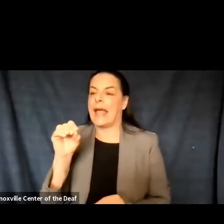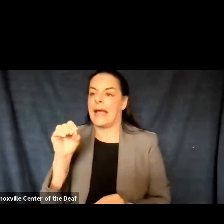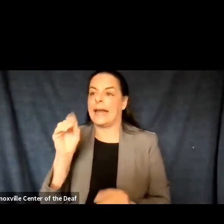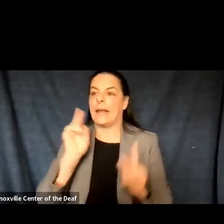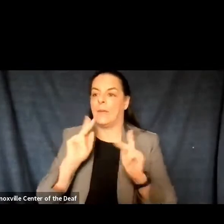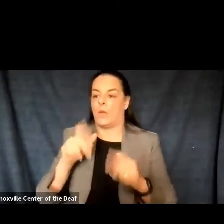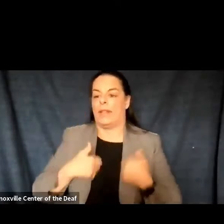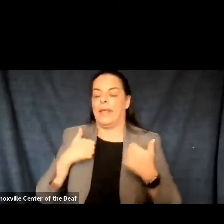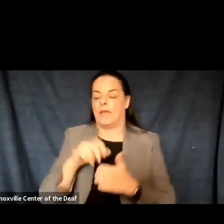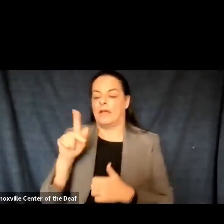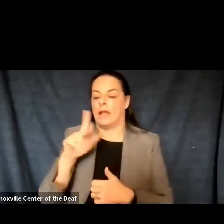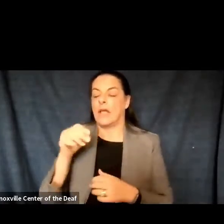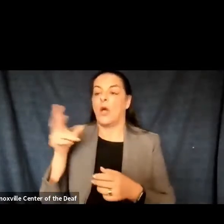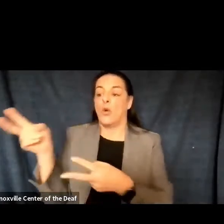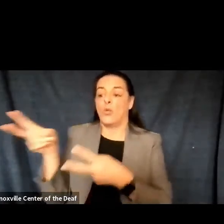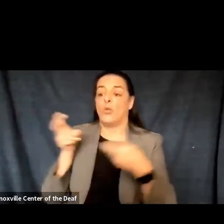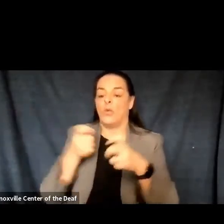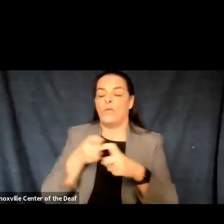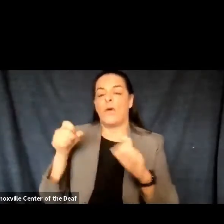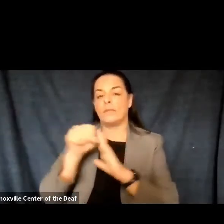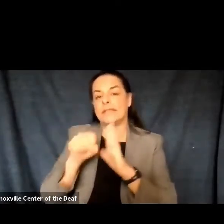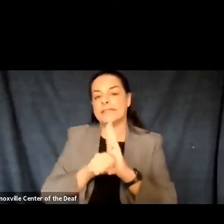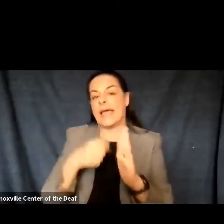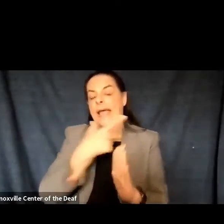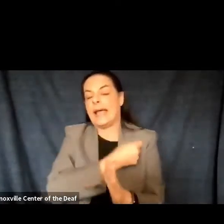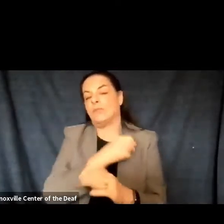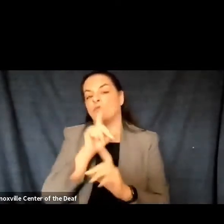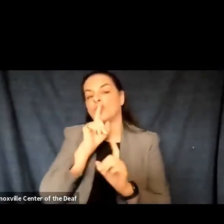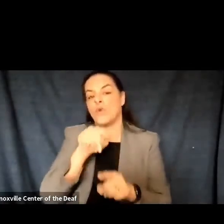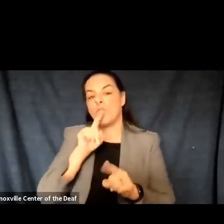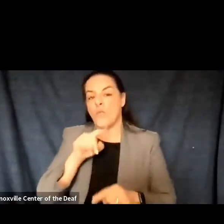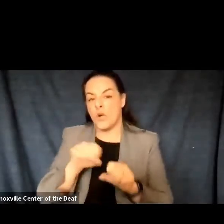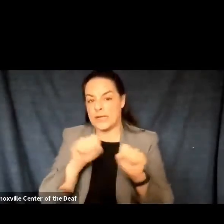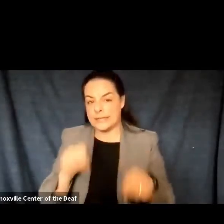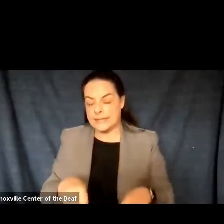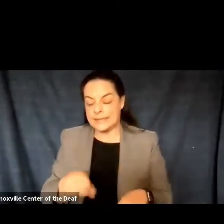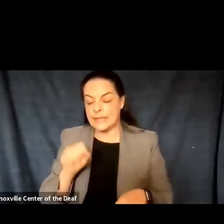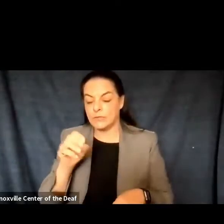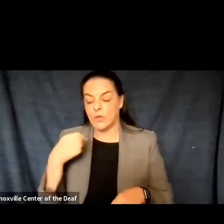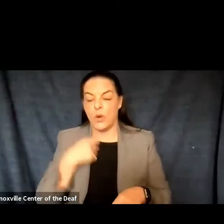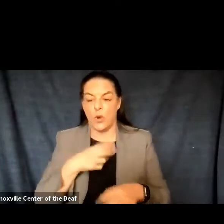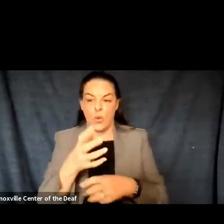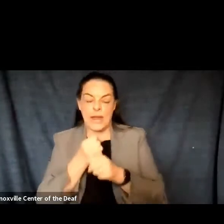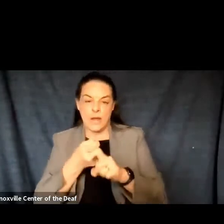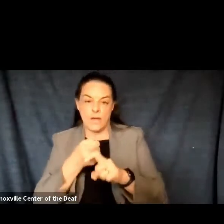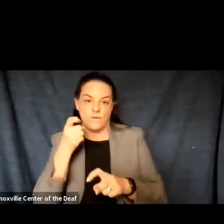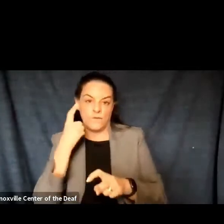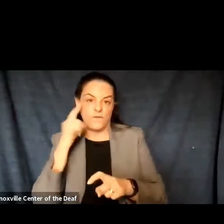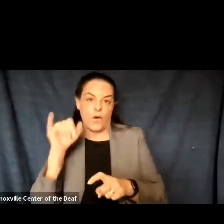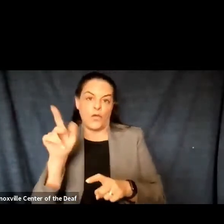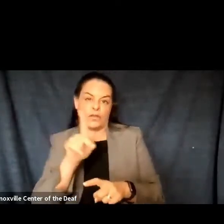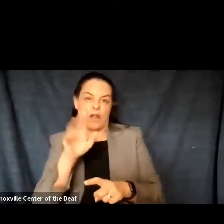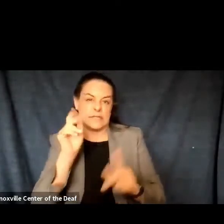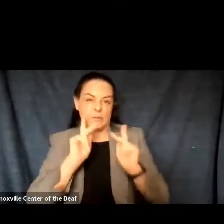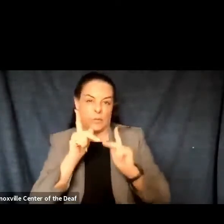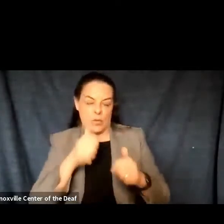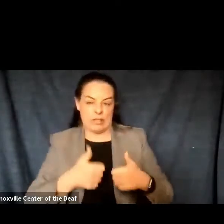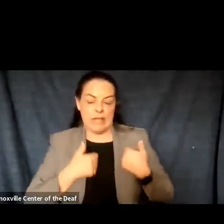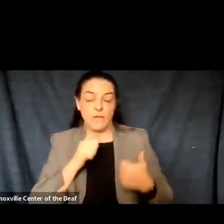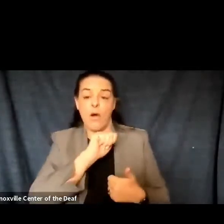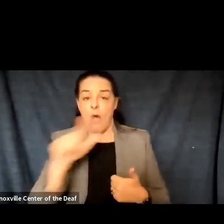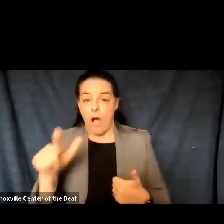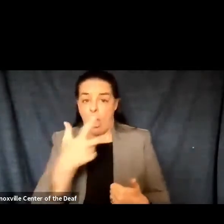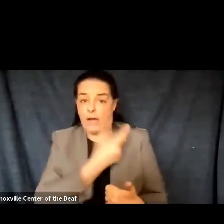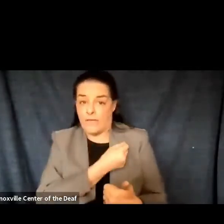state immunization reporting system. And so we pull it out for those again, Knox County residents. But yes, all the